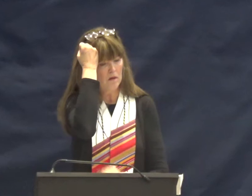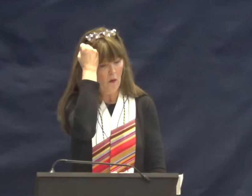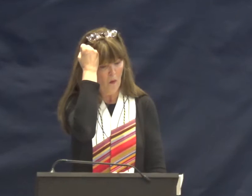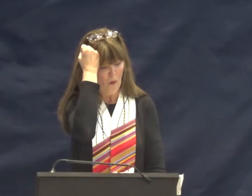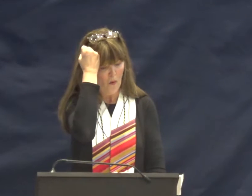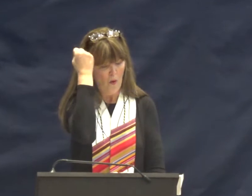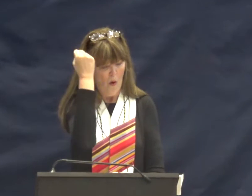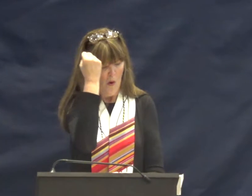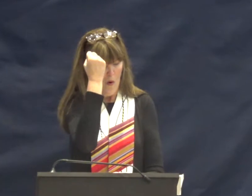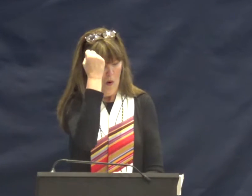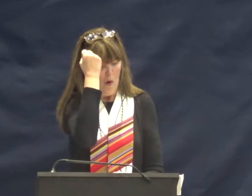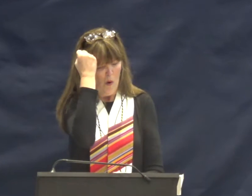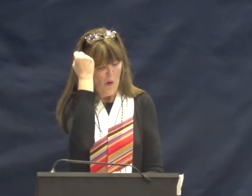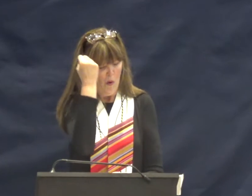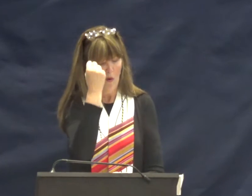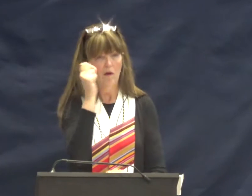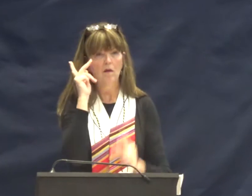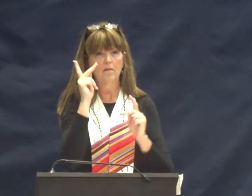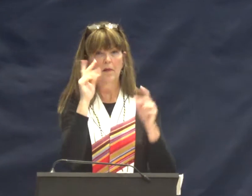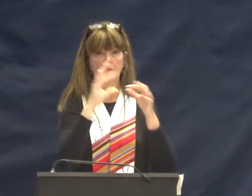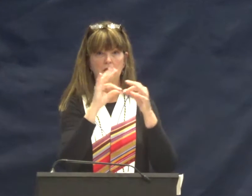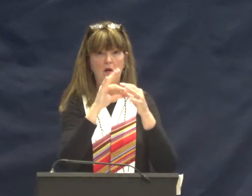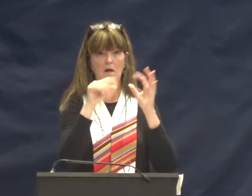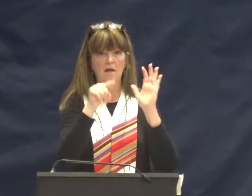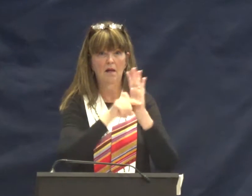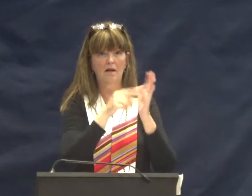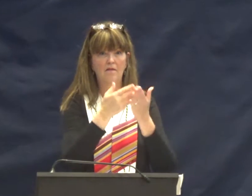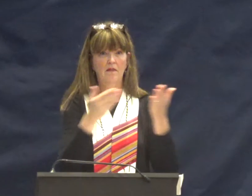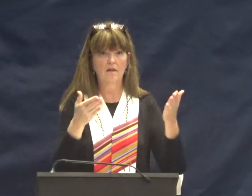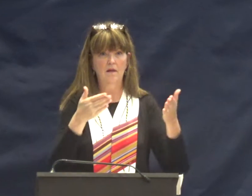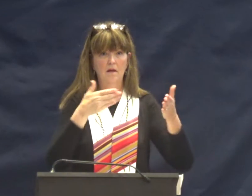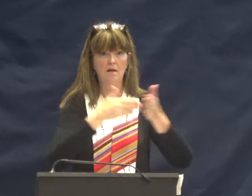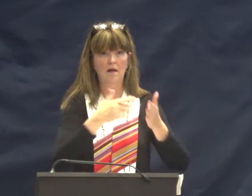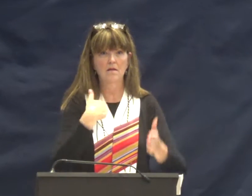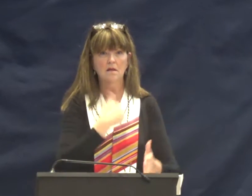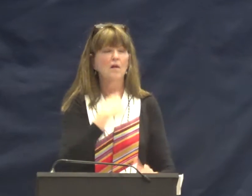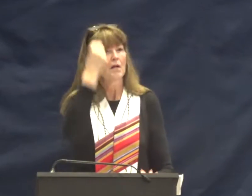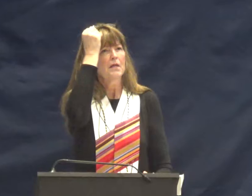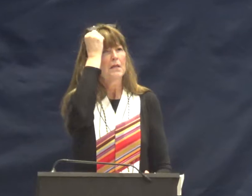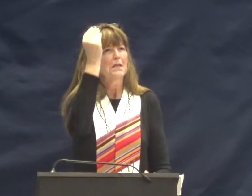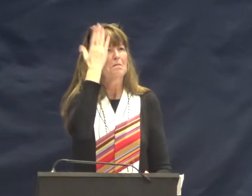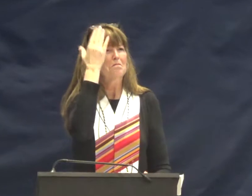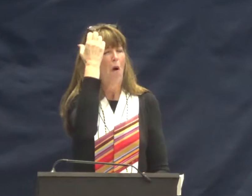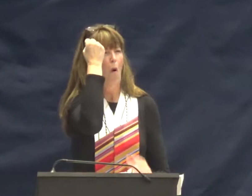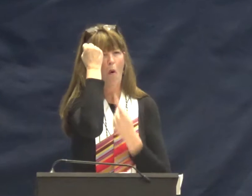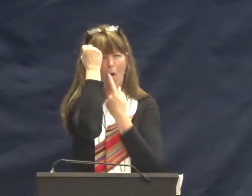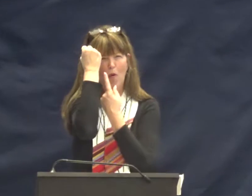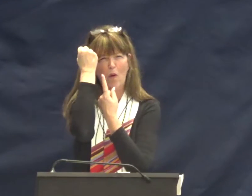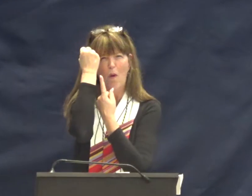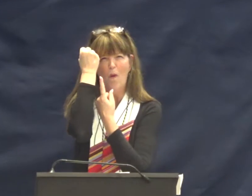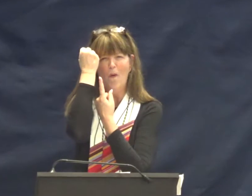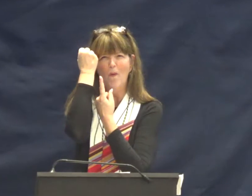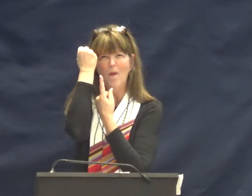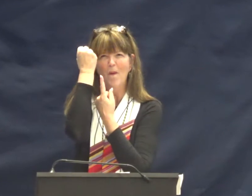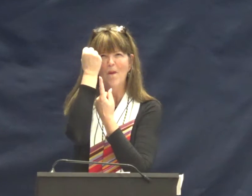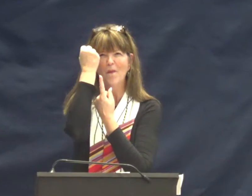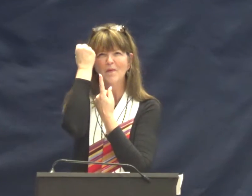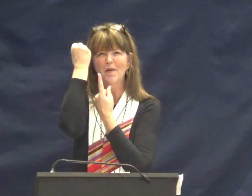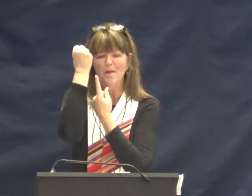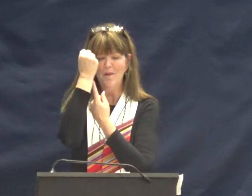we hold on to them and they make deep impressions in our brains. When somebody says something negative about us or to